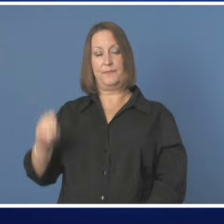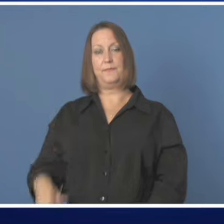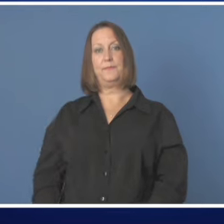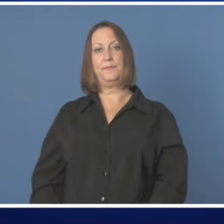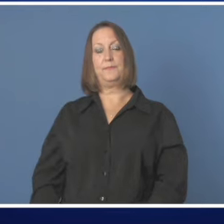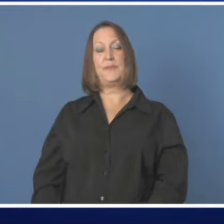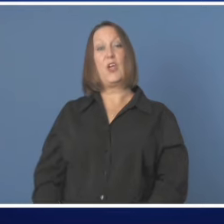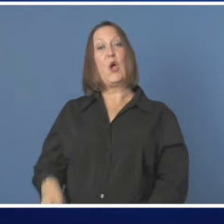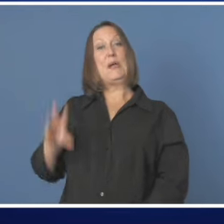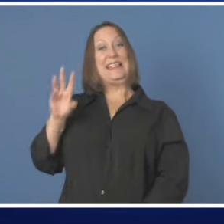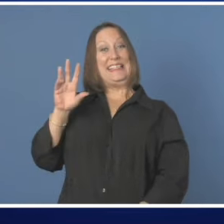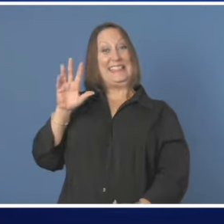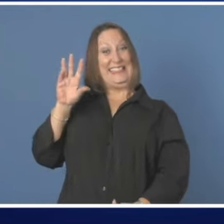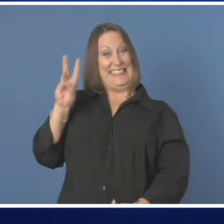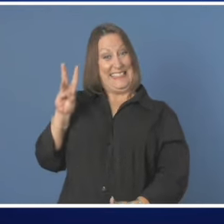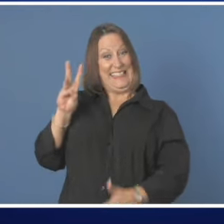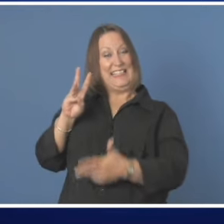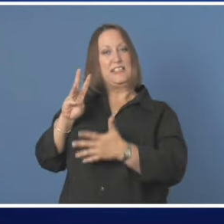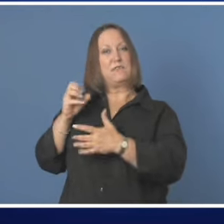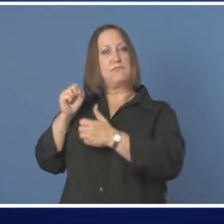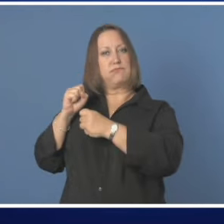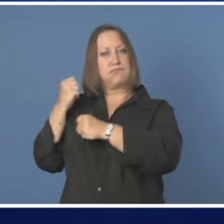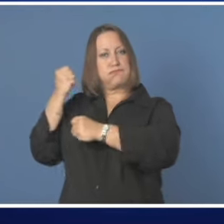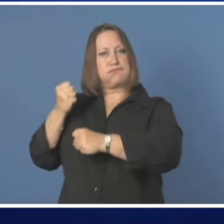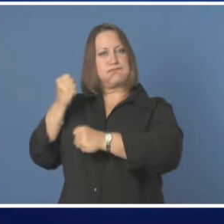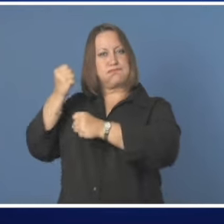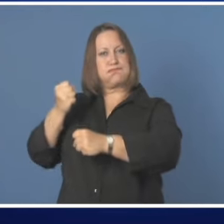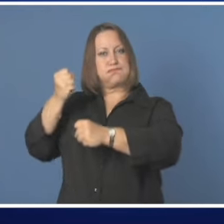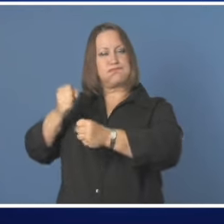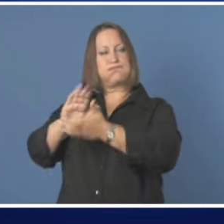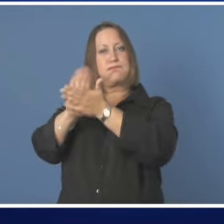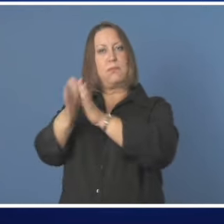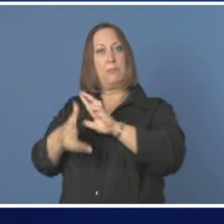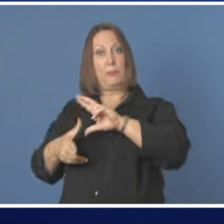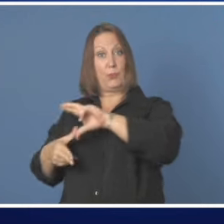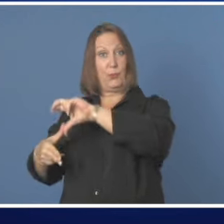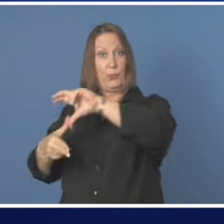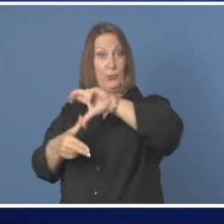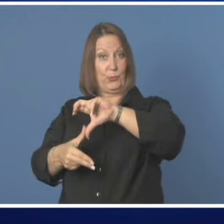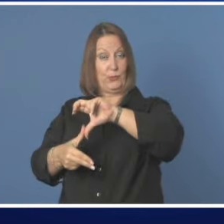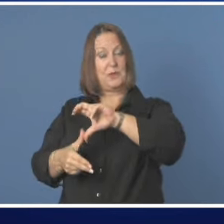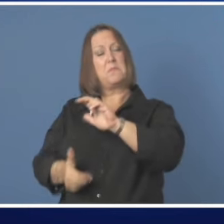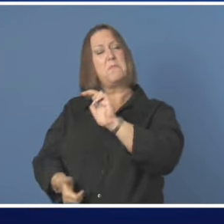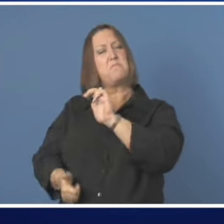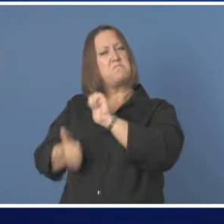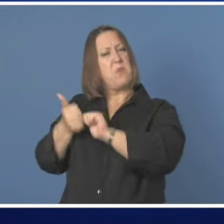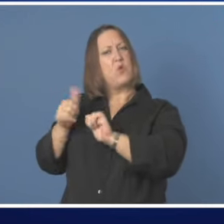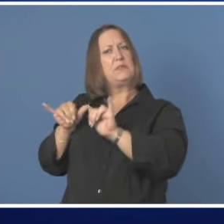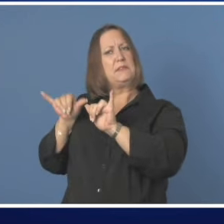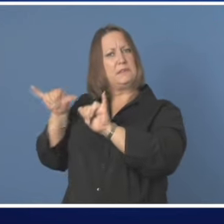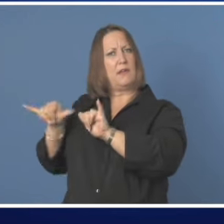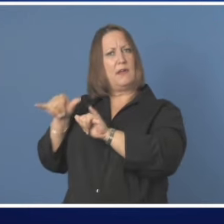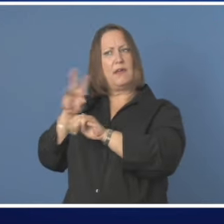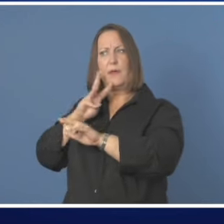Many of these remain over the ocean with little or no impact on the continental United